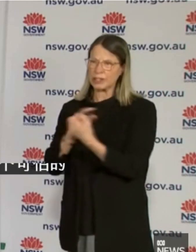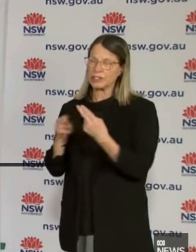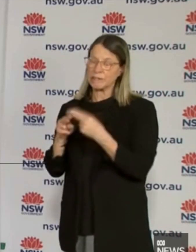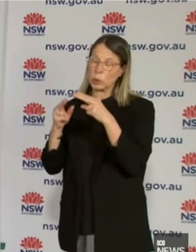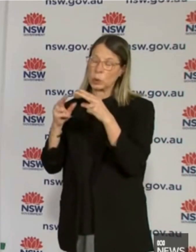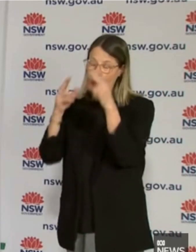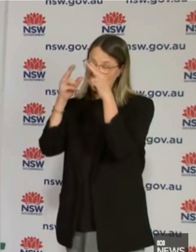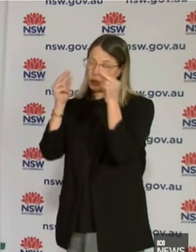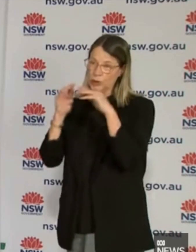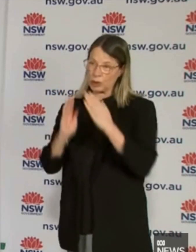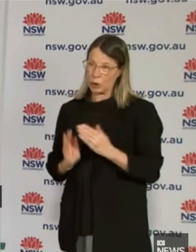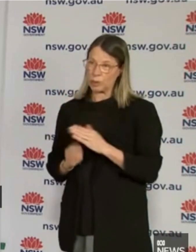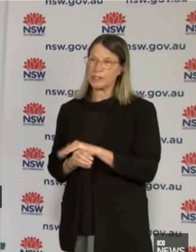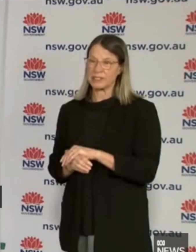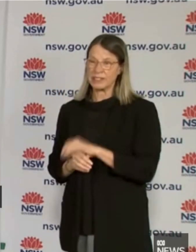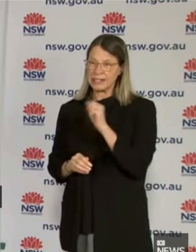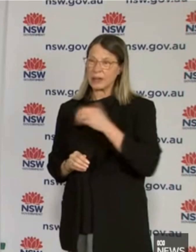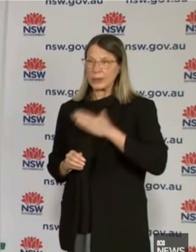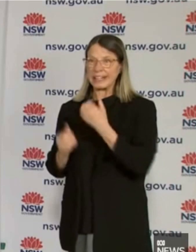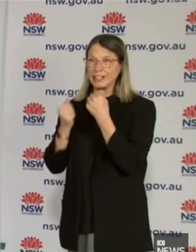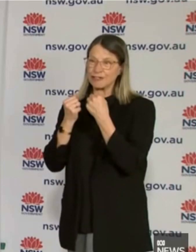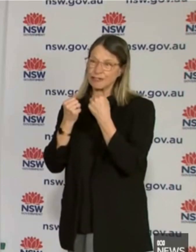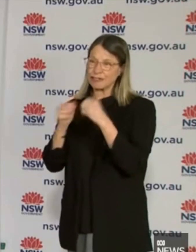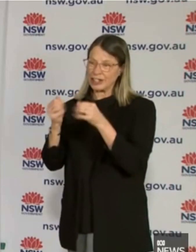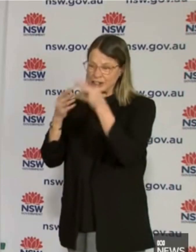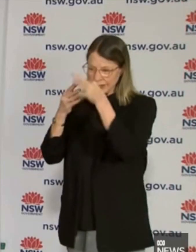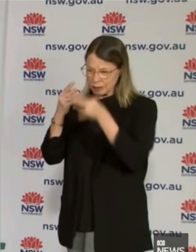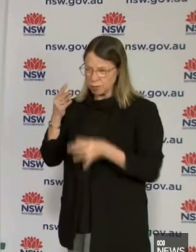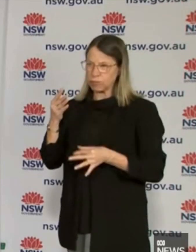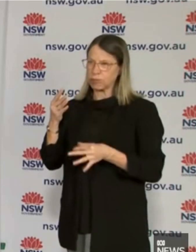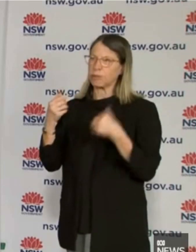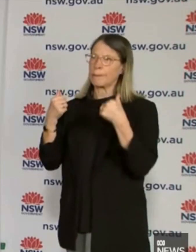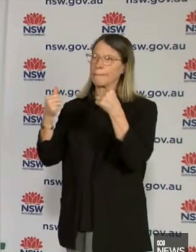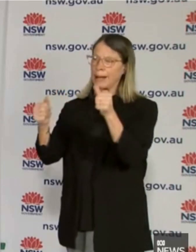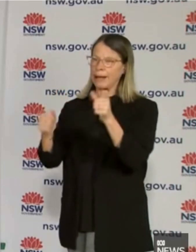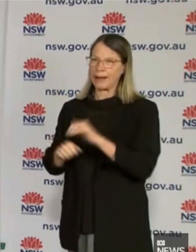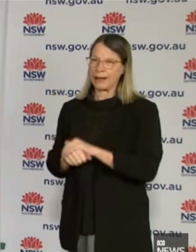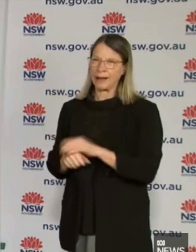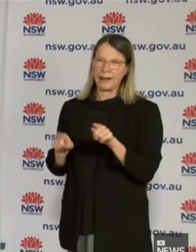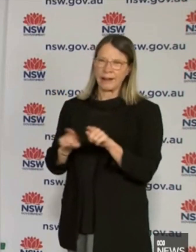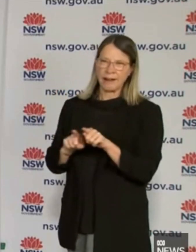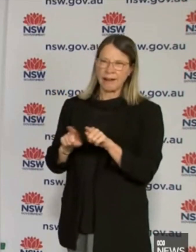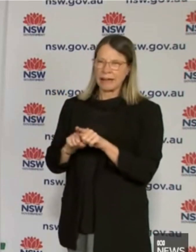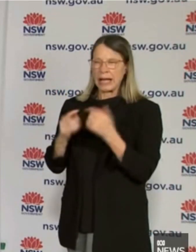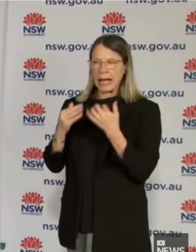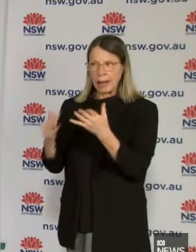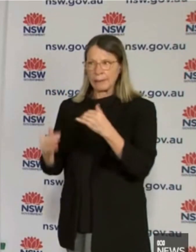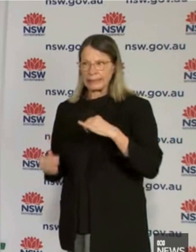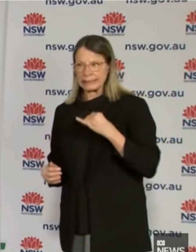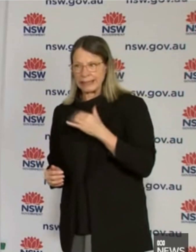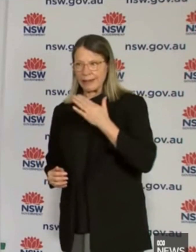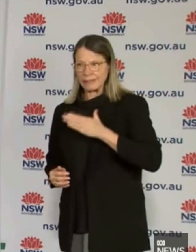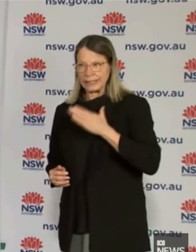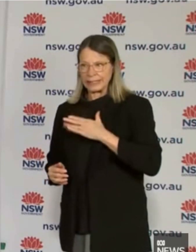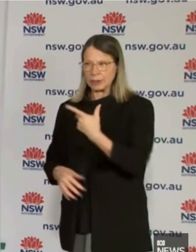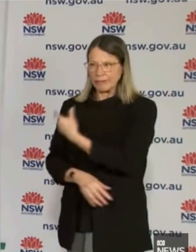to actually get a set of strategies that work right down to the level almost of specifically what percentage of staff are vaccinated,